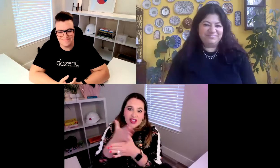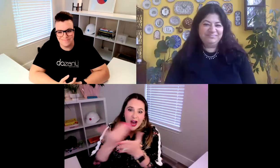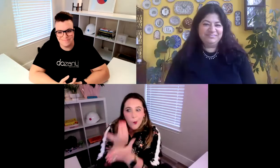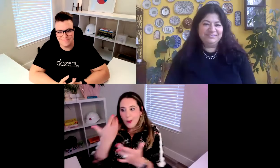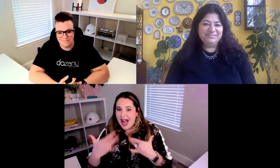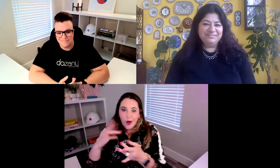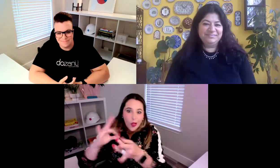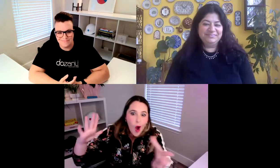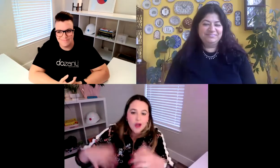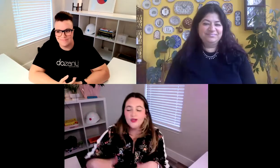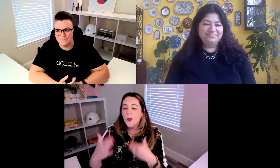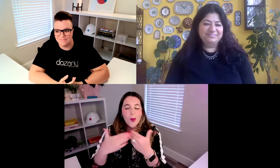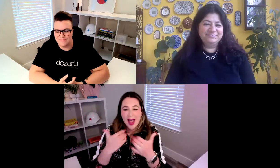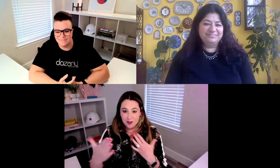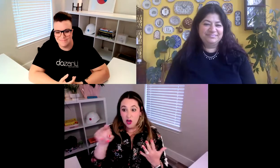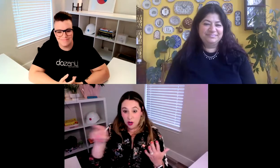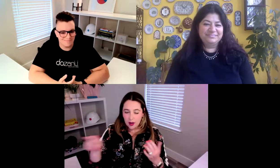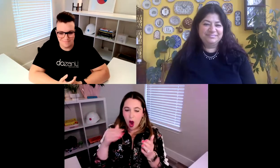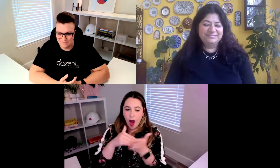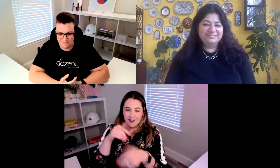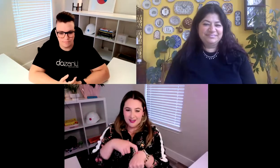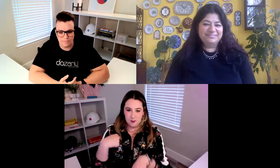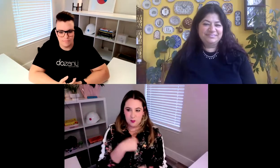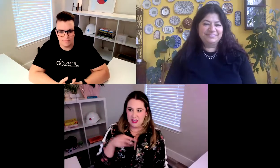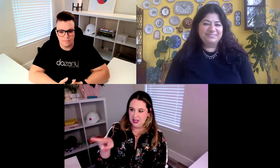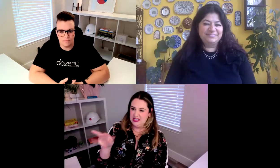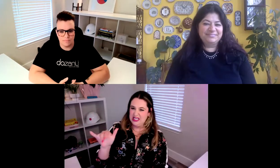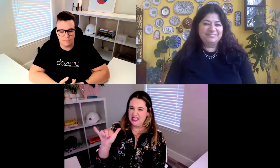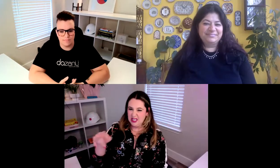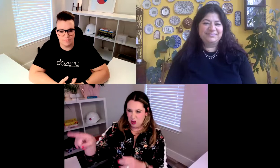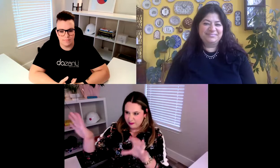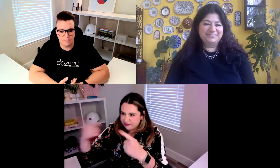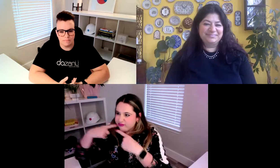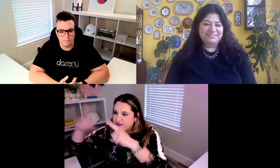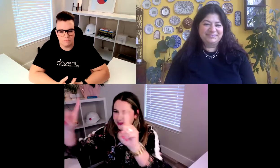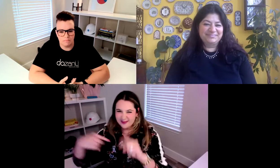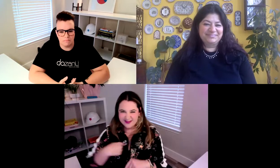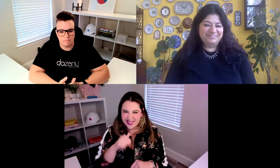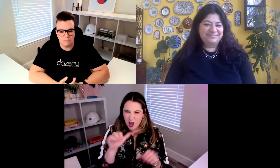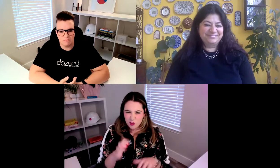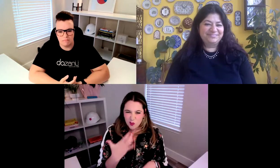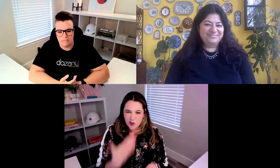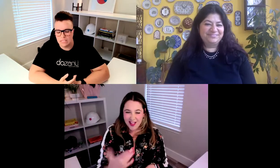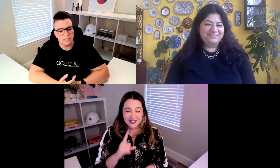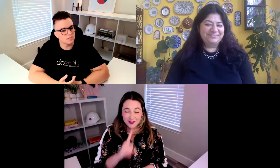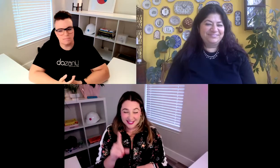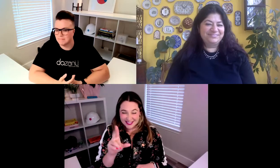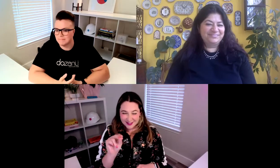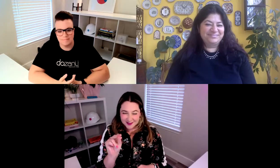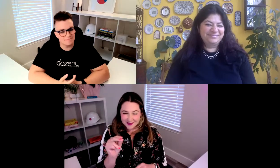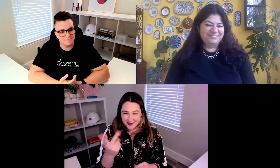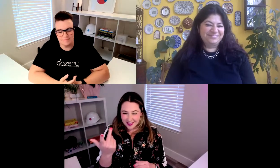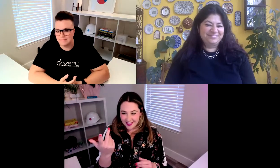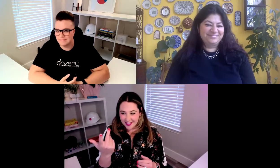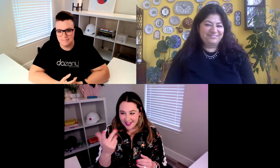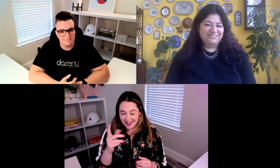posting and showing their successes and sharing new exciting launches. And a lot of times we feel like, oh, they're doing all this stuff